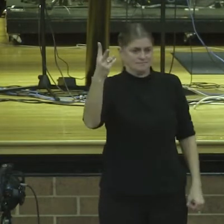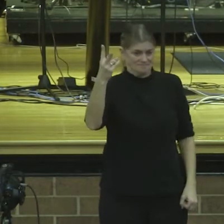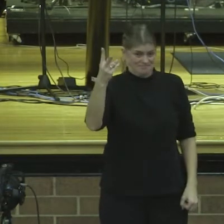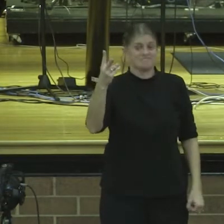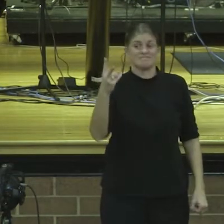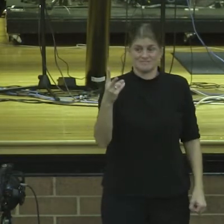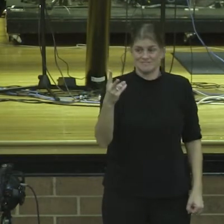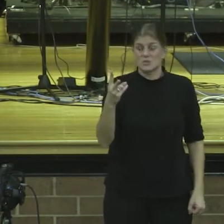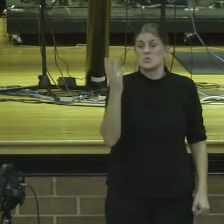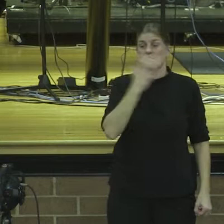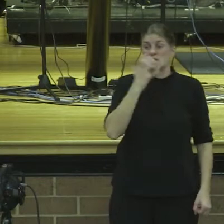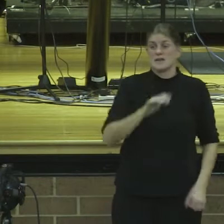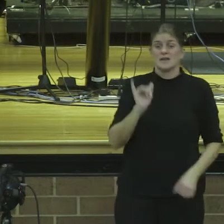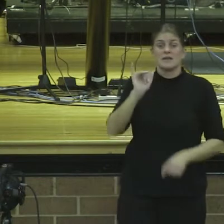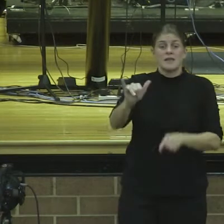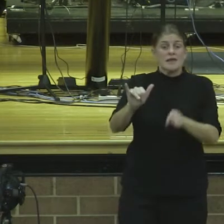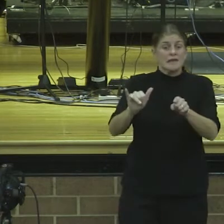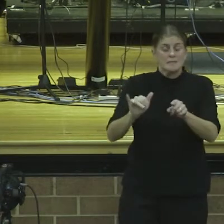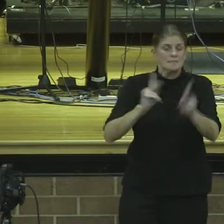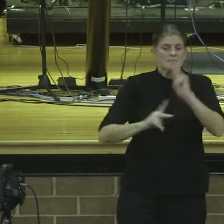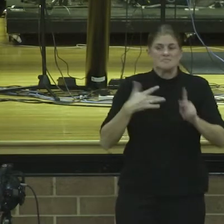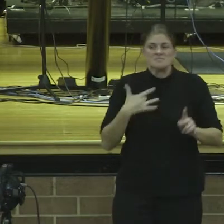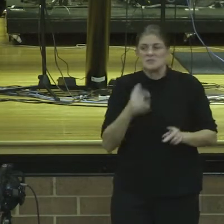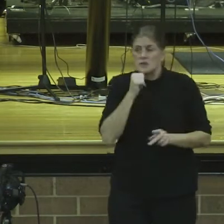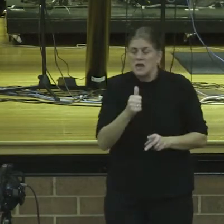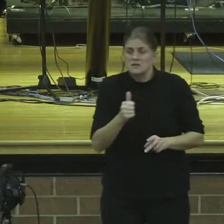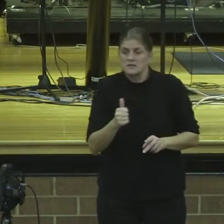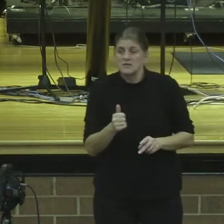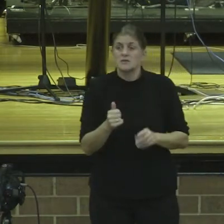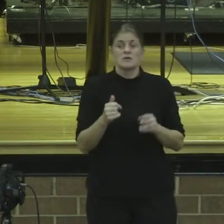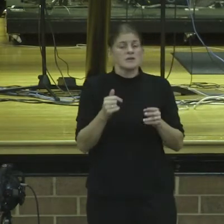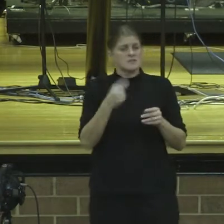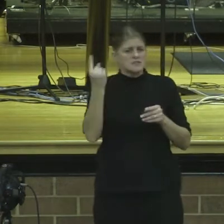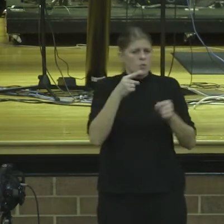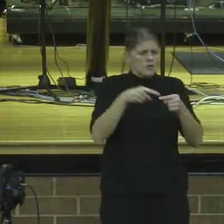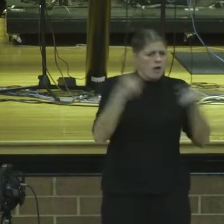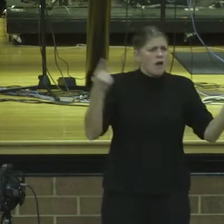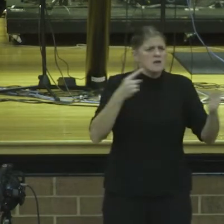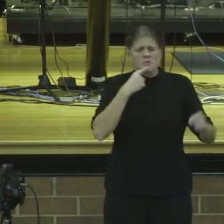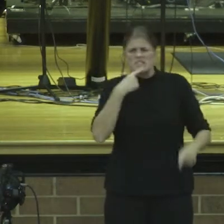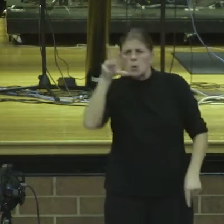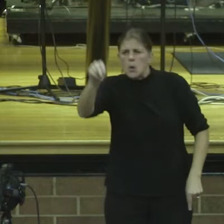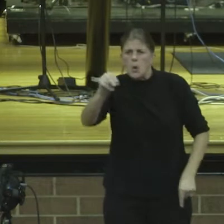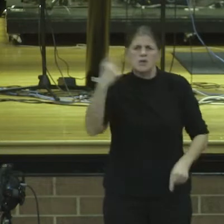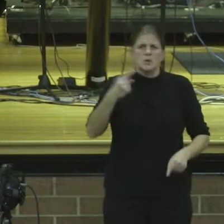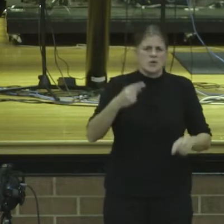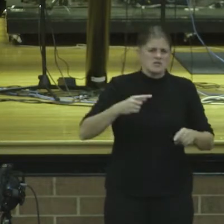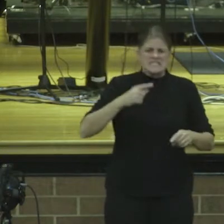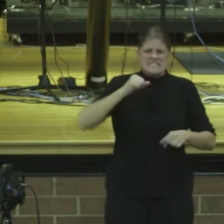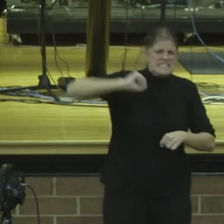comes. And I think that's one of our major setbacks, is once we hit a roadblock, once opposition comes, then that's when we need to change gears and do it our own